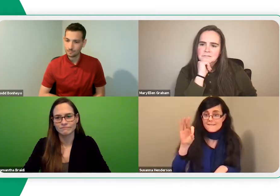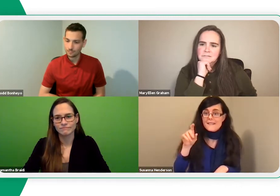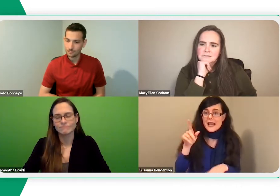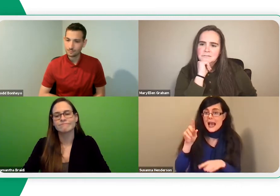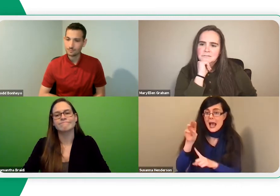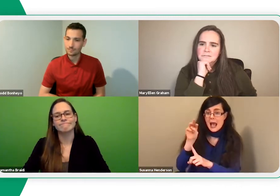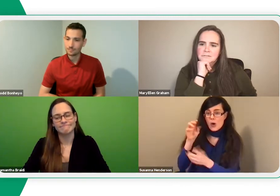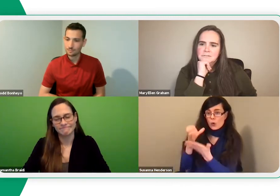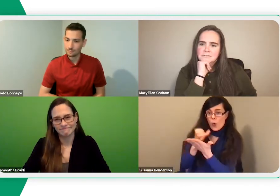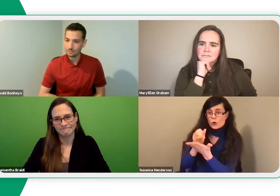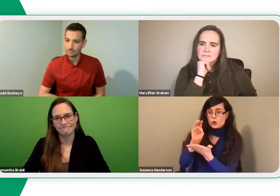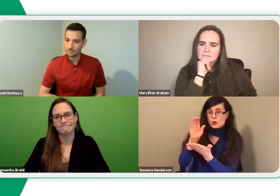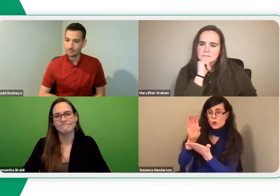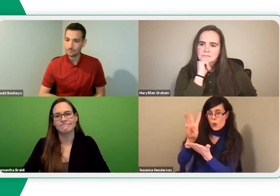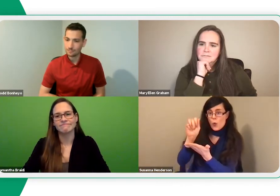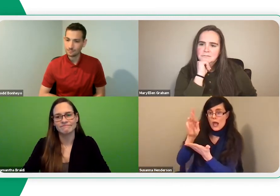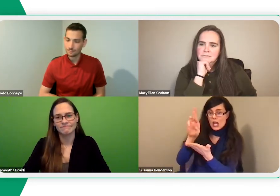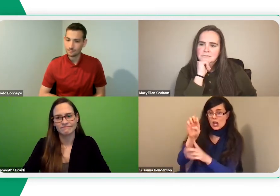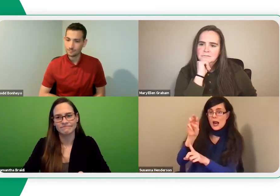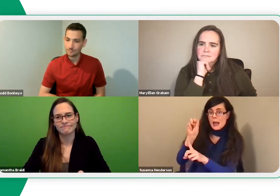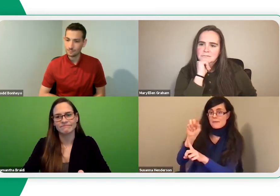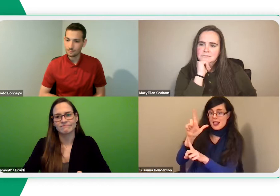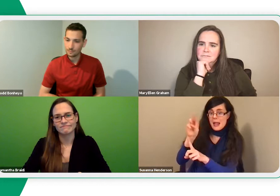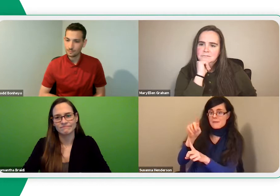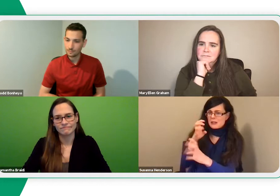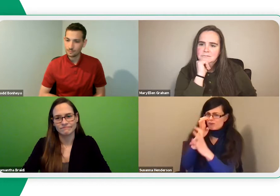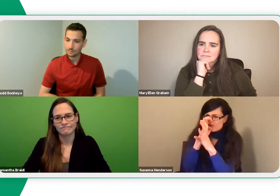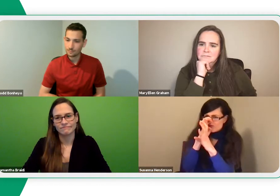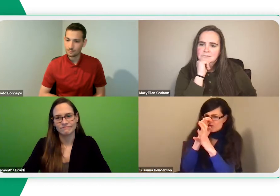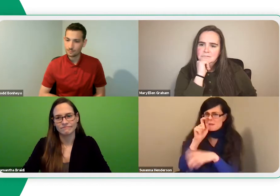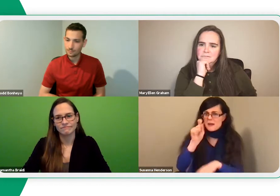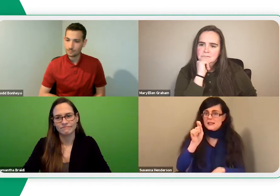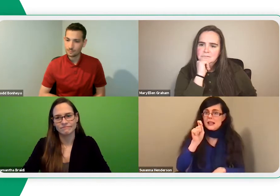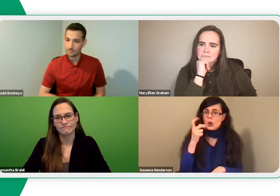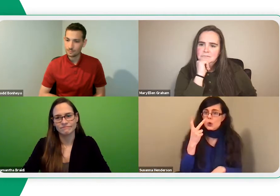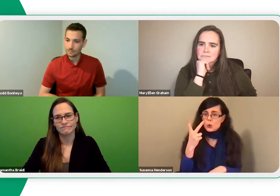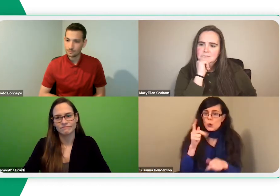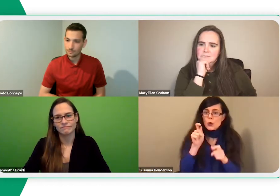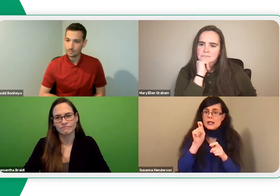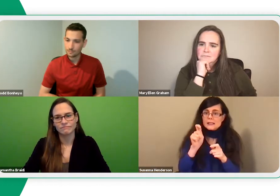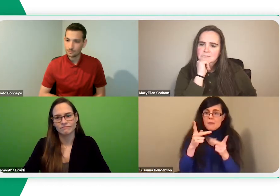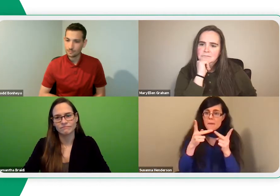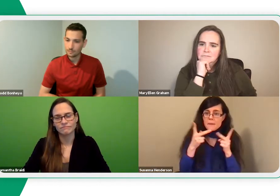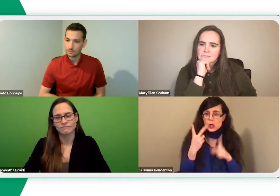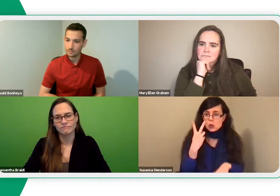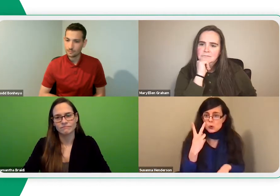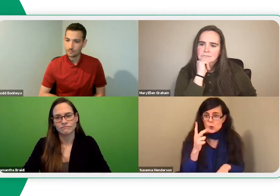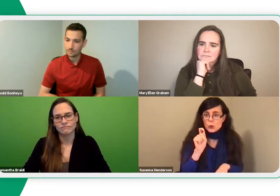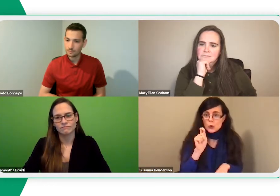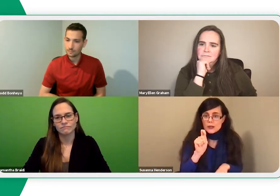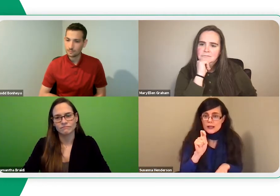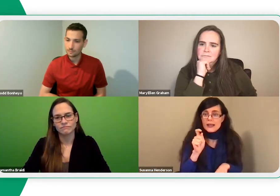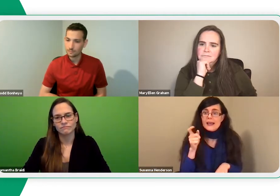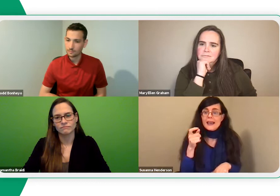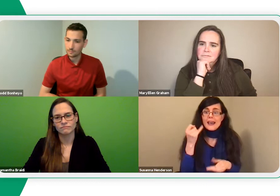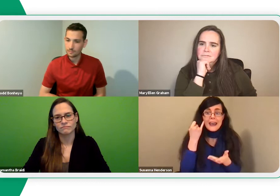a problem. Rounding errors. The courseware for MATLAB has